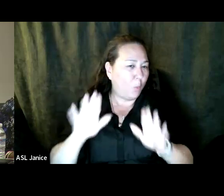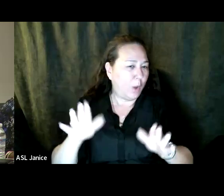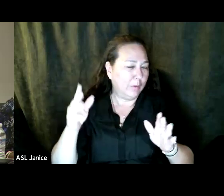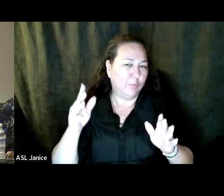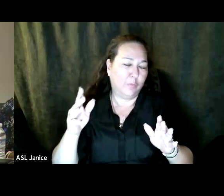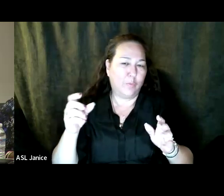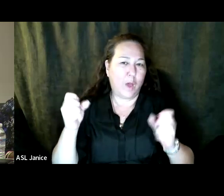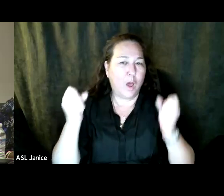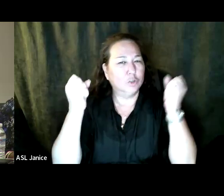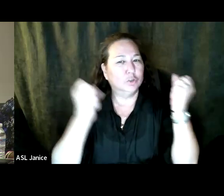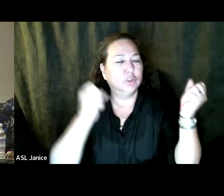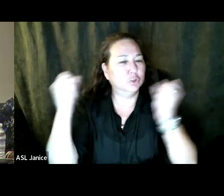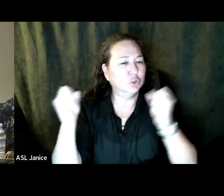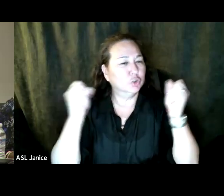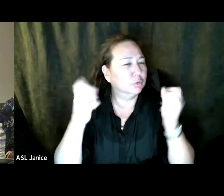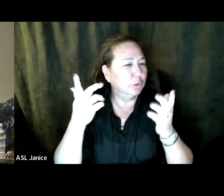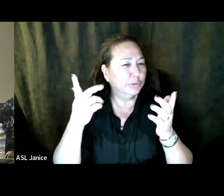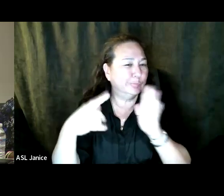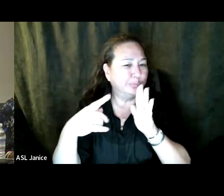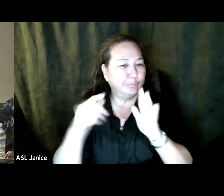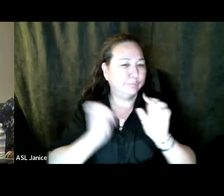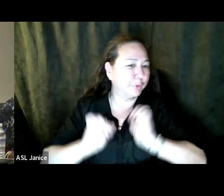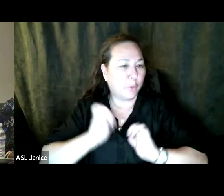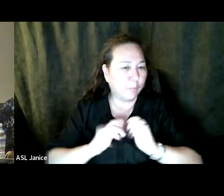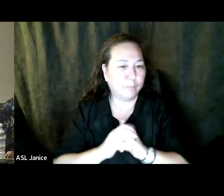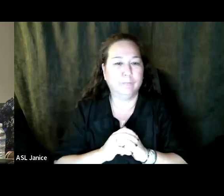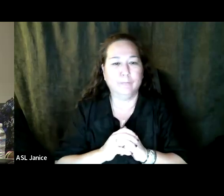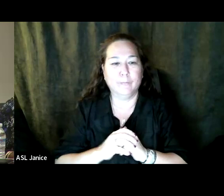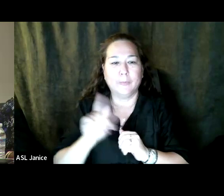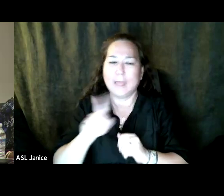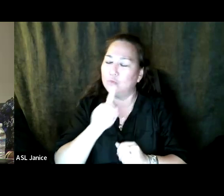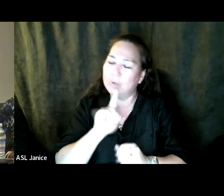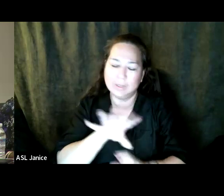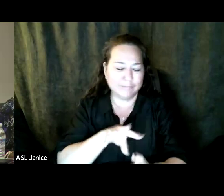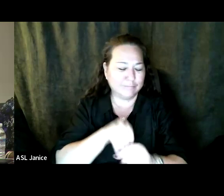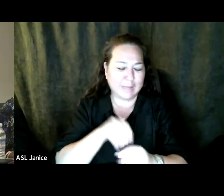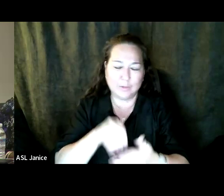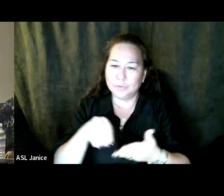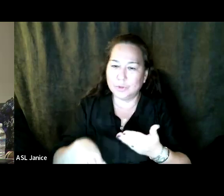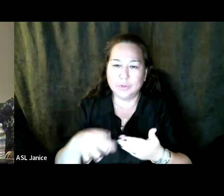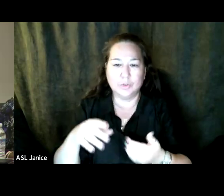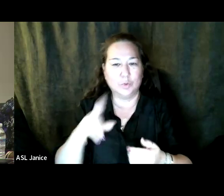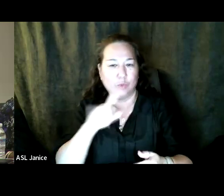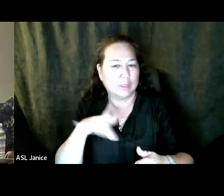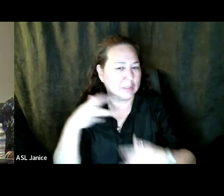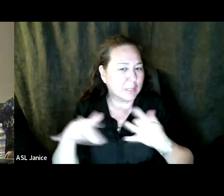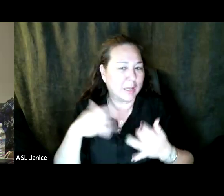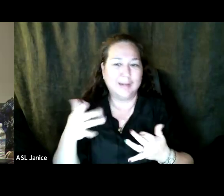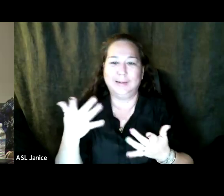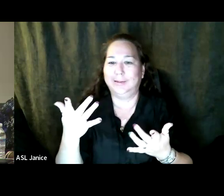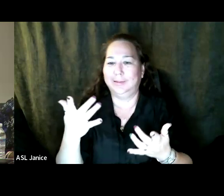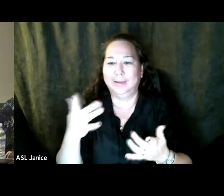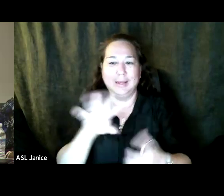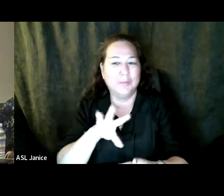is a BPS success story. This is really about engaged students, excited to have the opportunity to engage